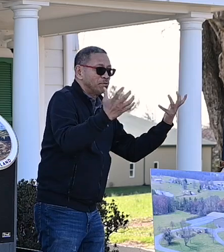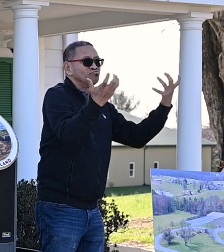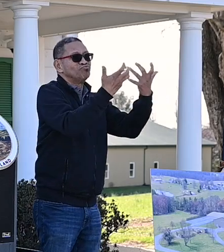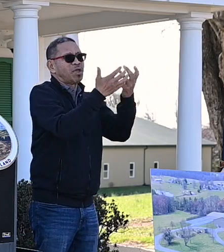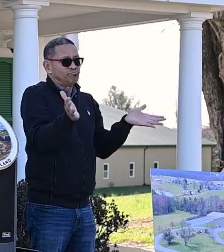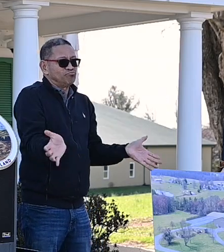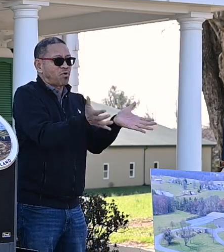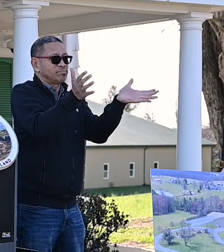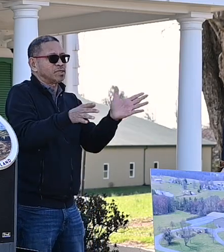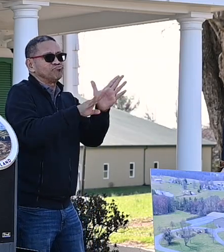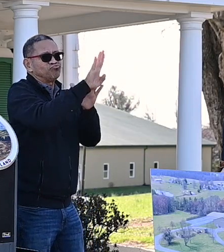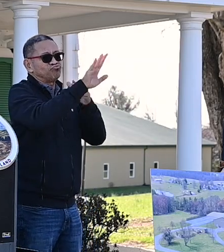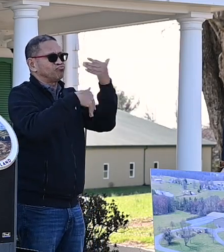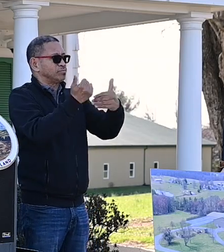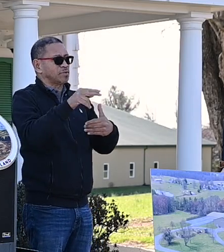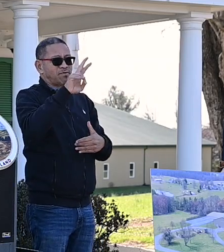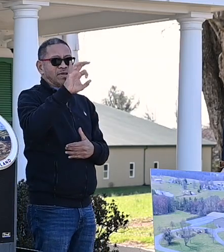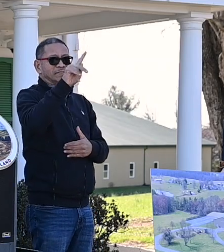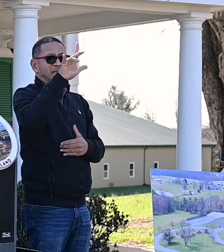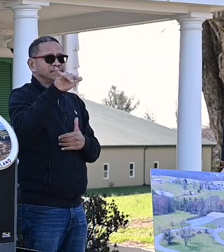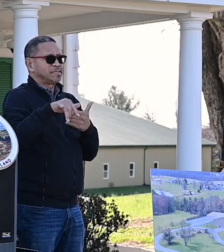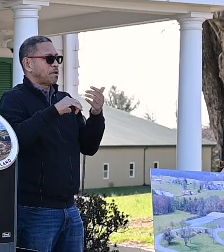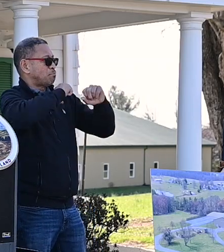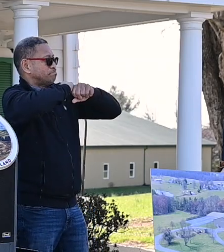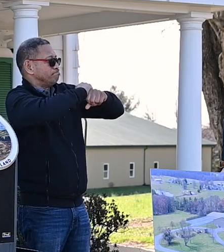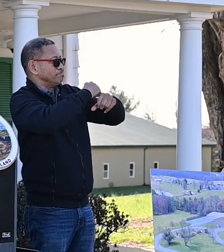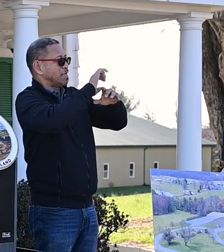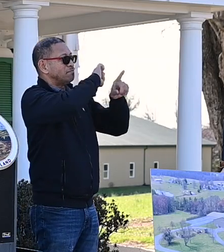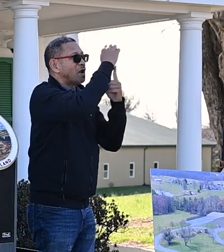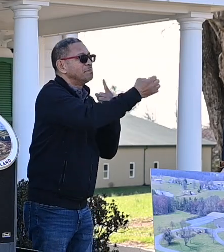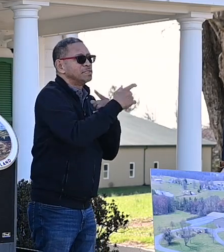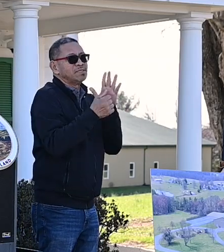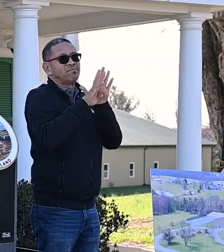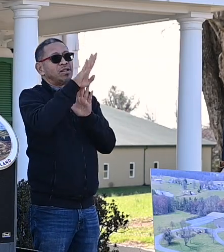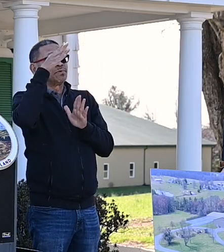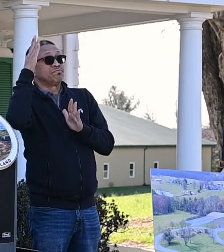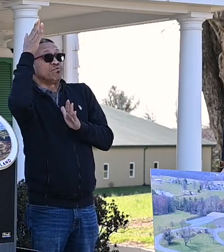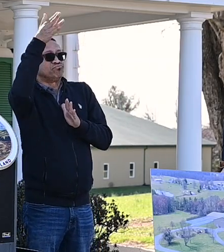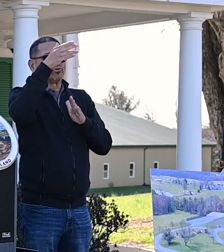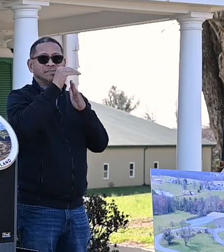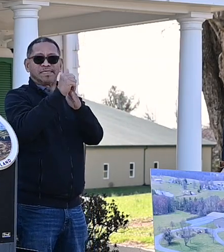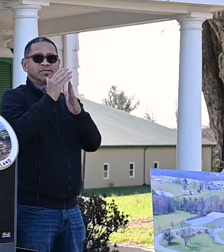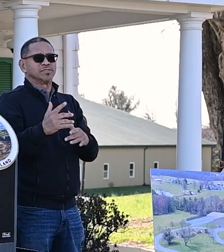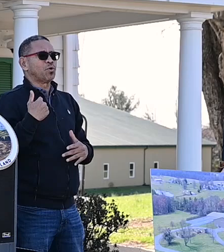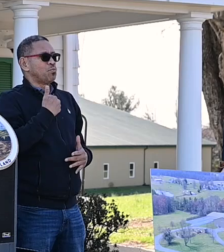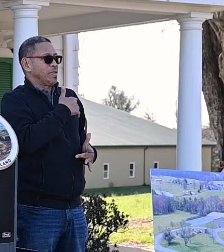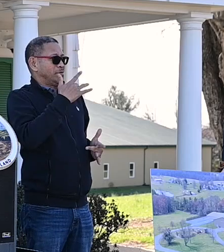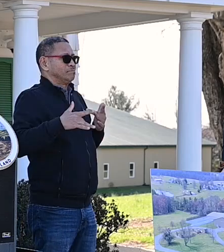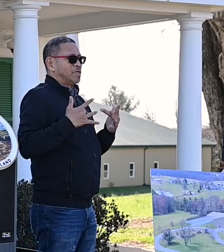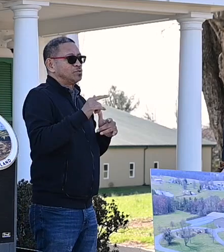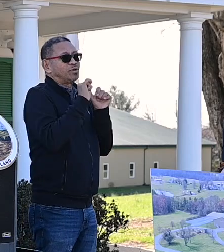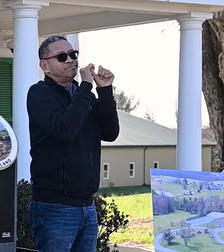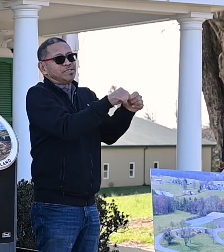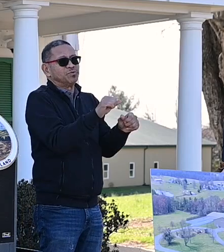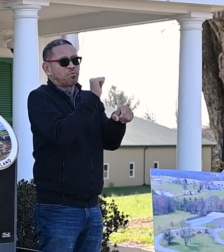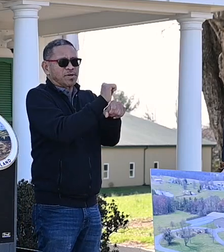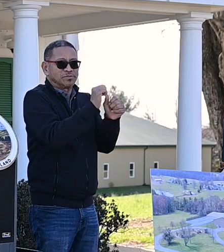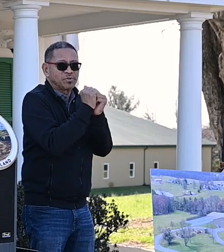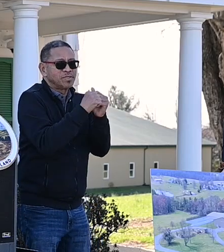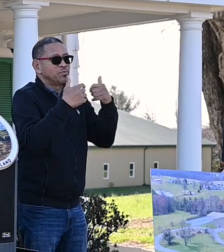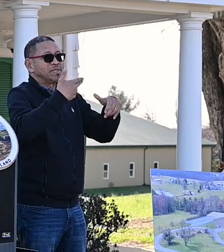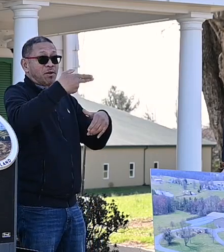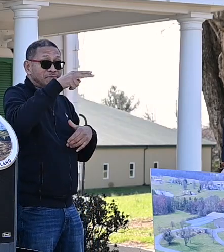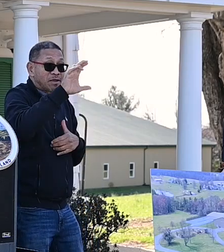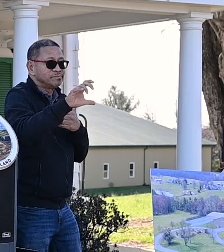fostering economic vitality, protecting the environment, and developing future leaders. We're excited to continue working together with